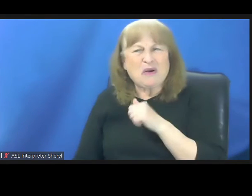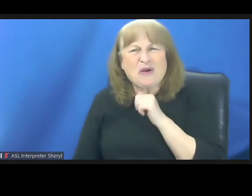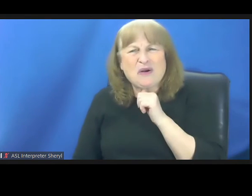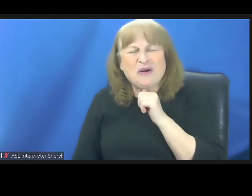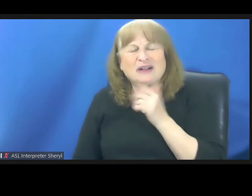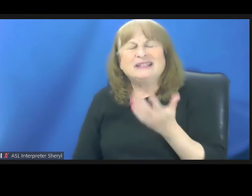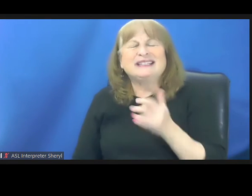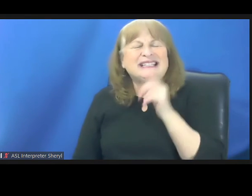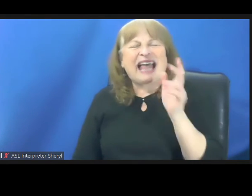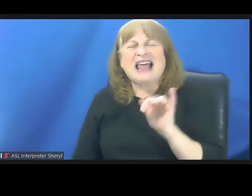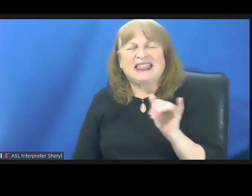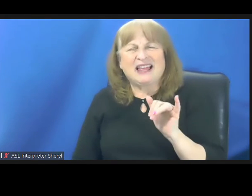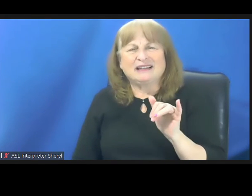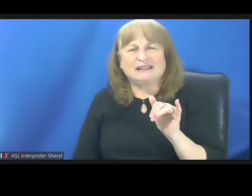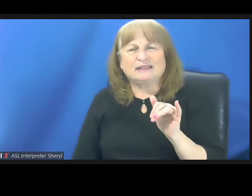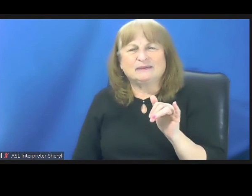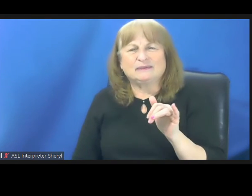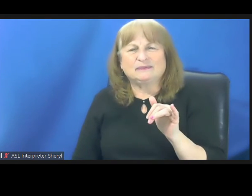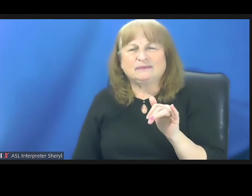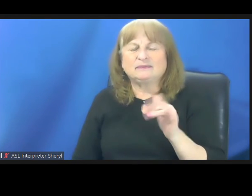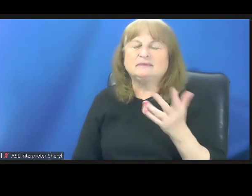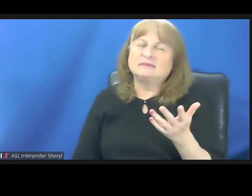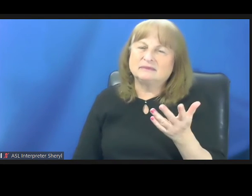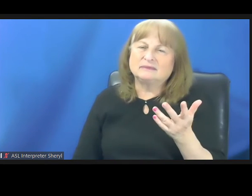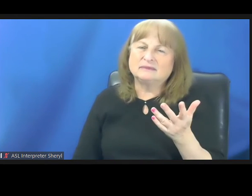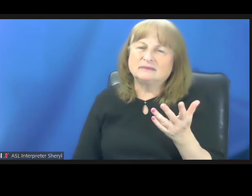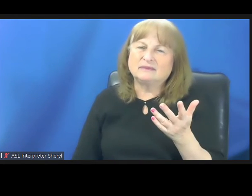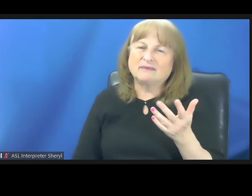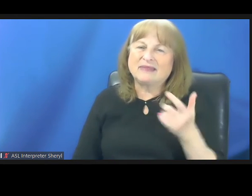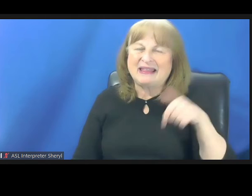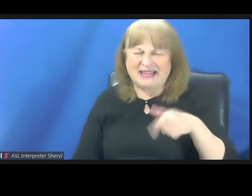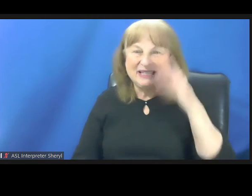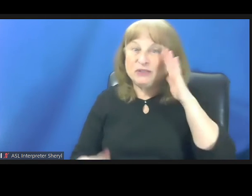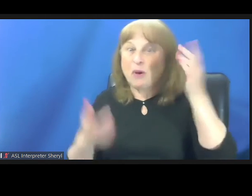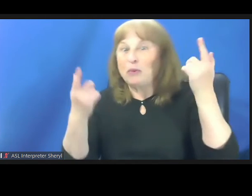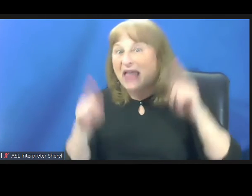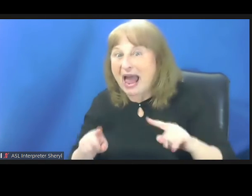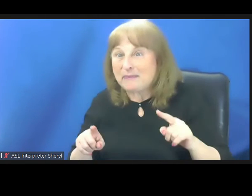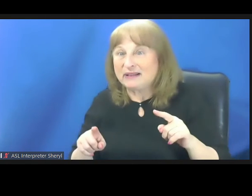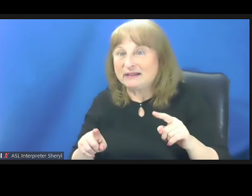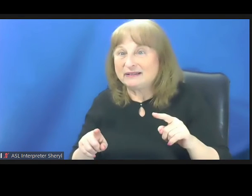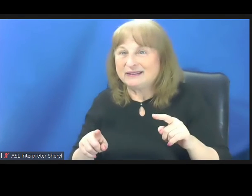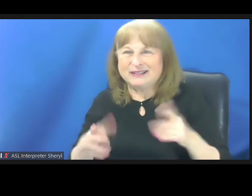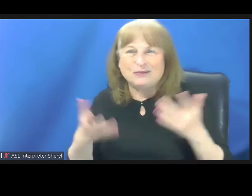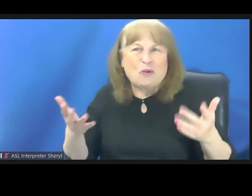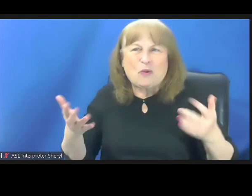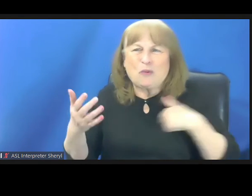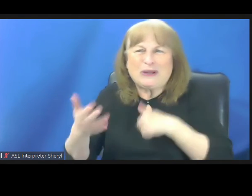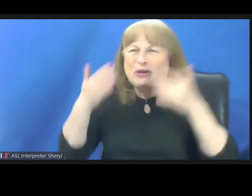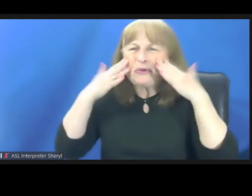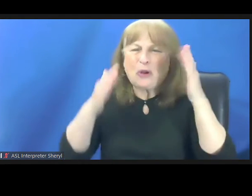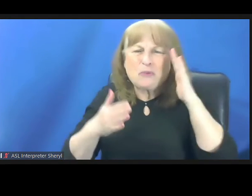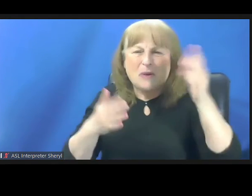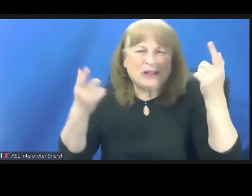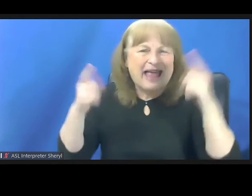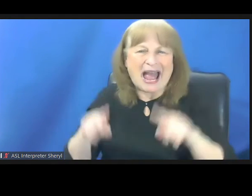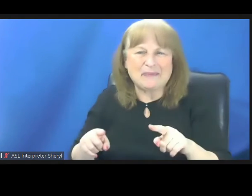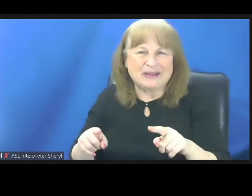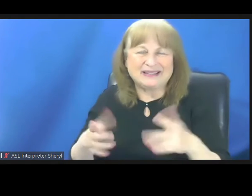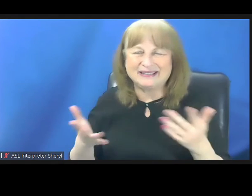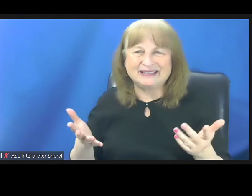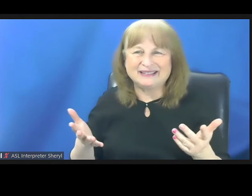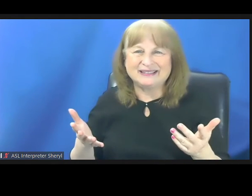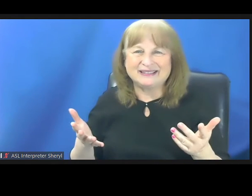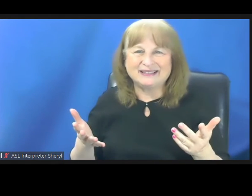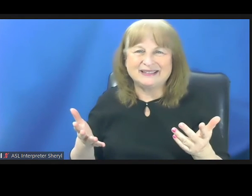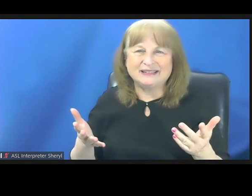It's not like we went thinking, this is what's going to happen. You don't really know. And that's